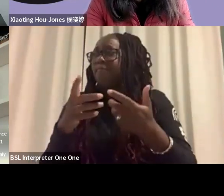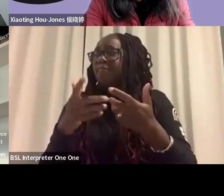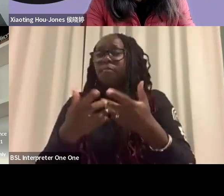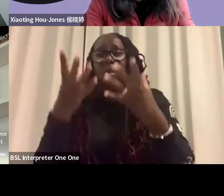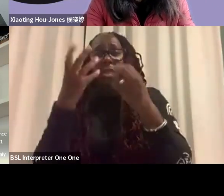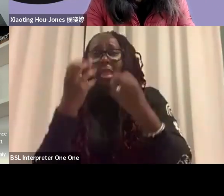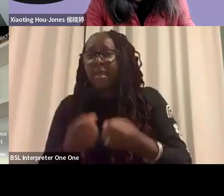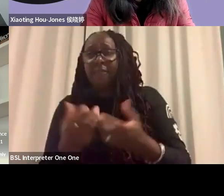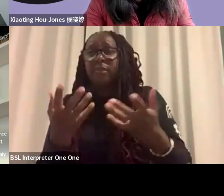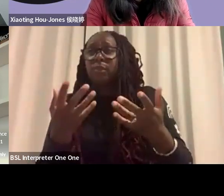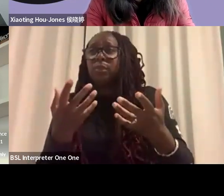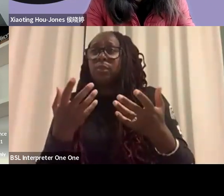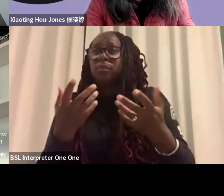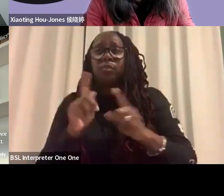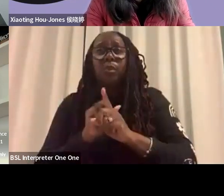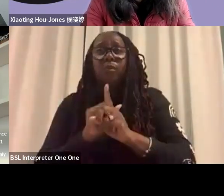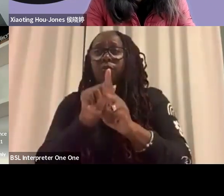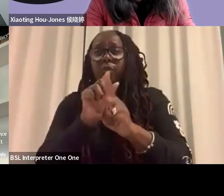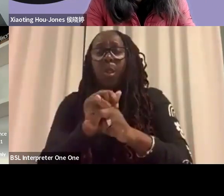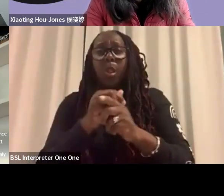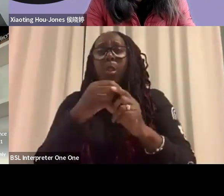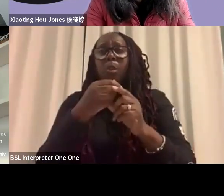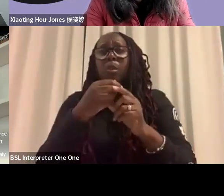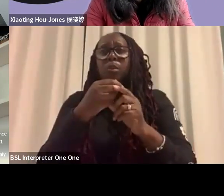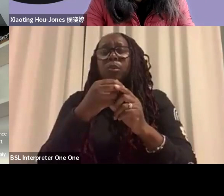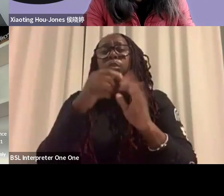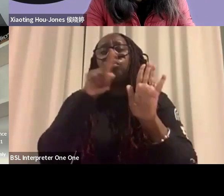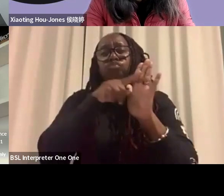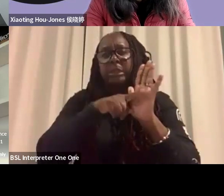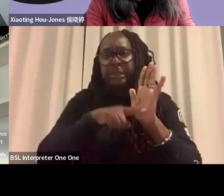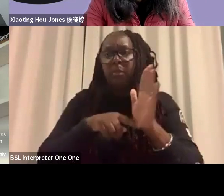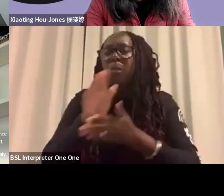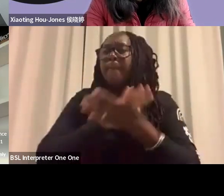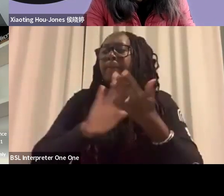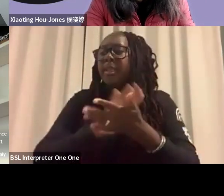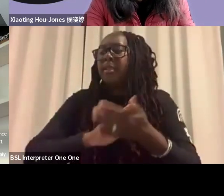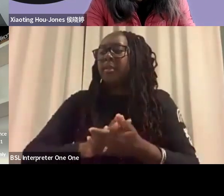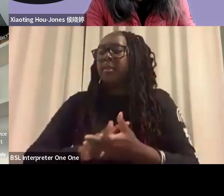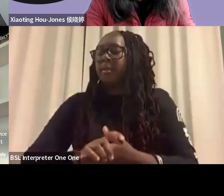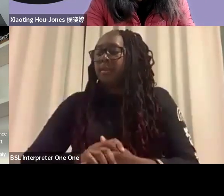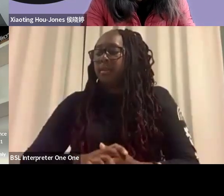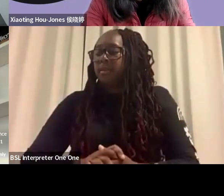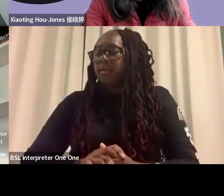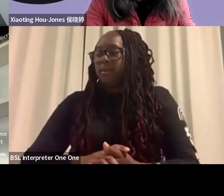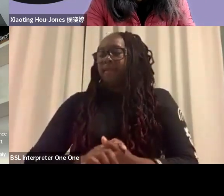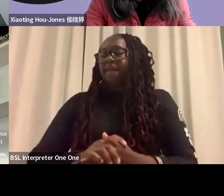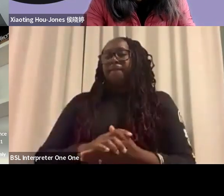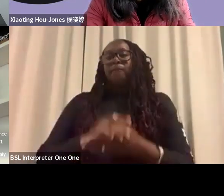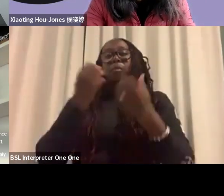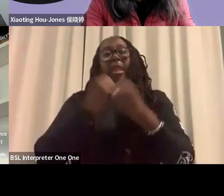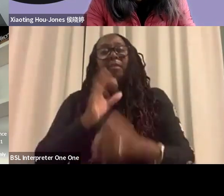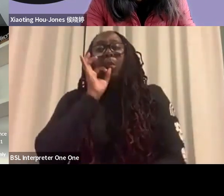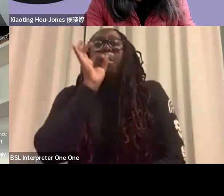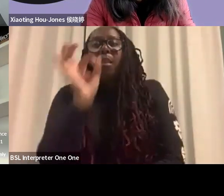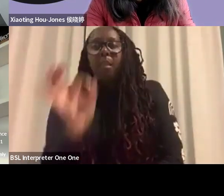to really follow our own principles, what we follow, but then at least we have to apply our